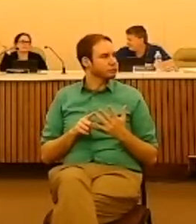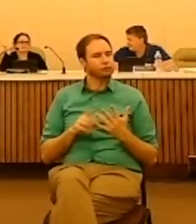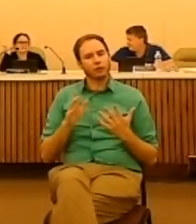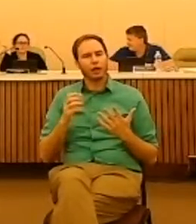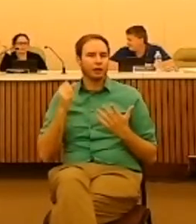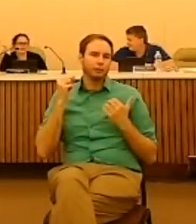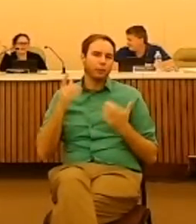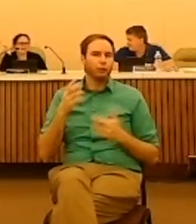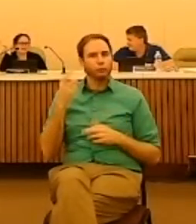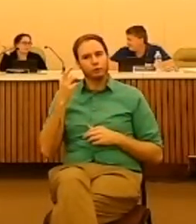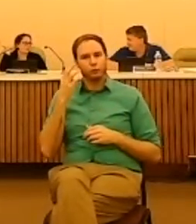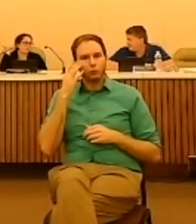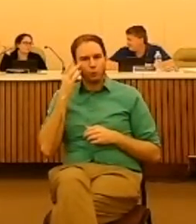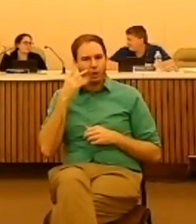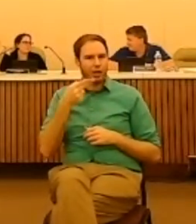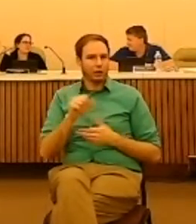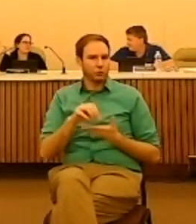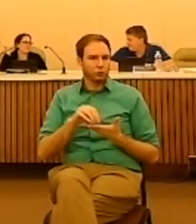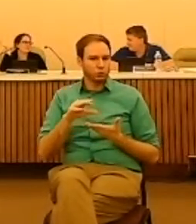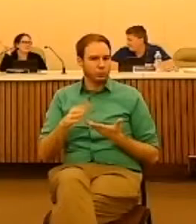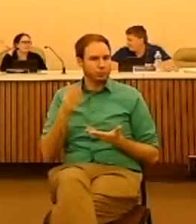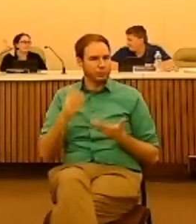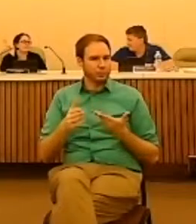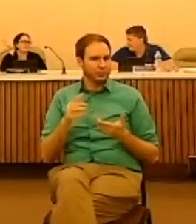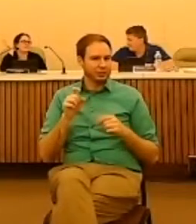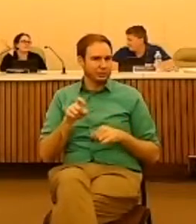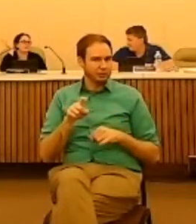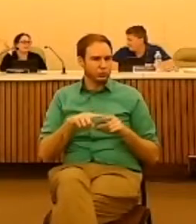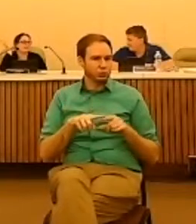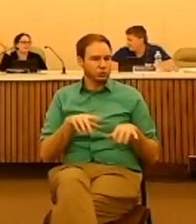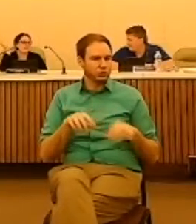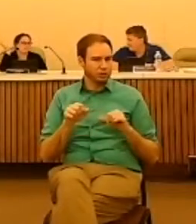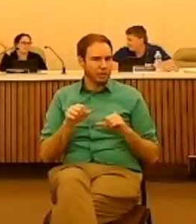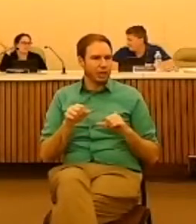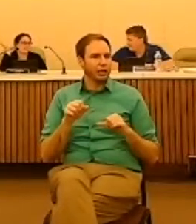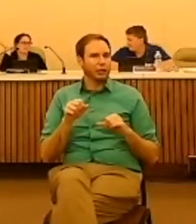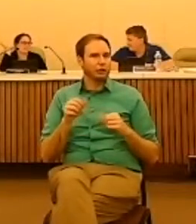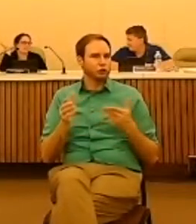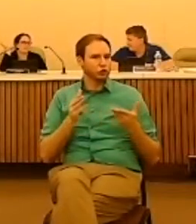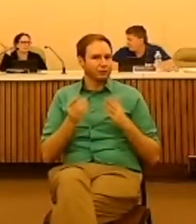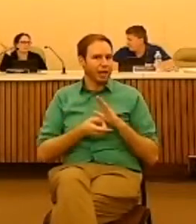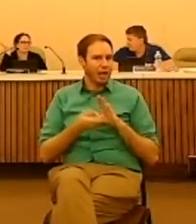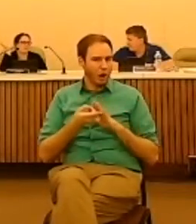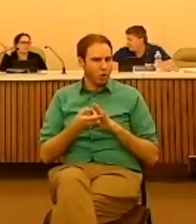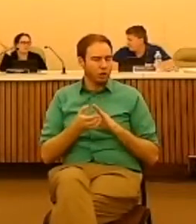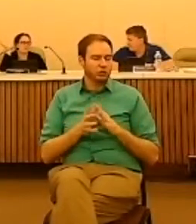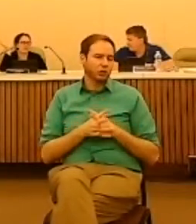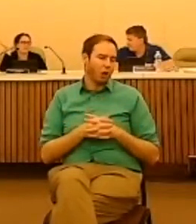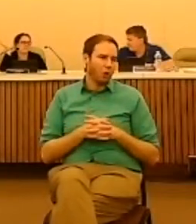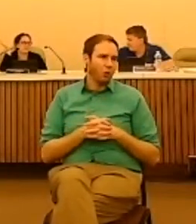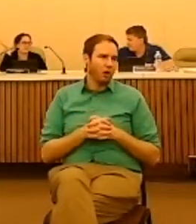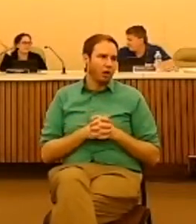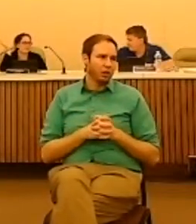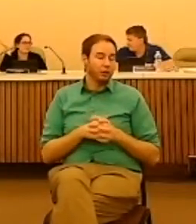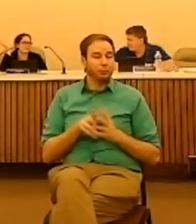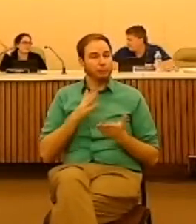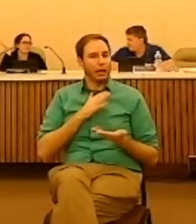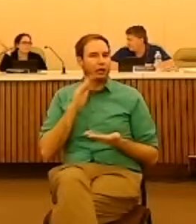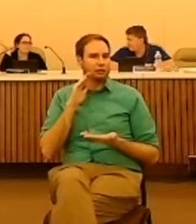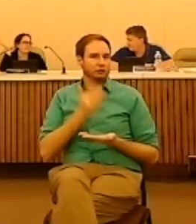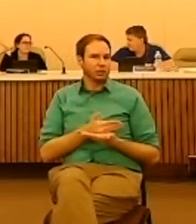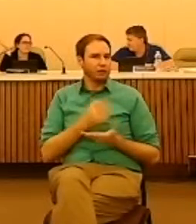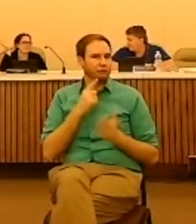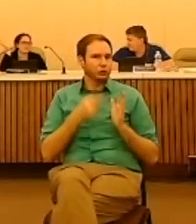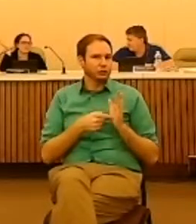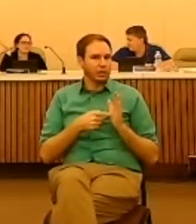multiple reasons why high school students might need to get service hours. Right. So my son,